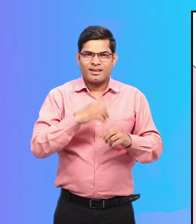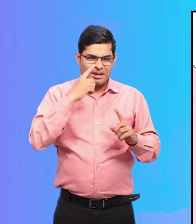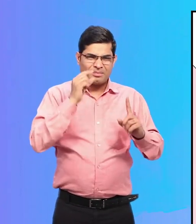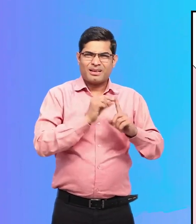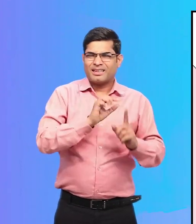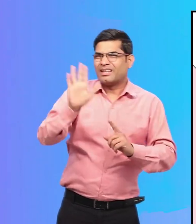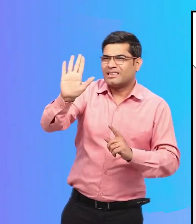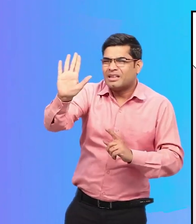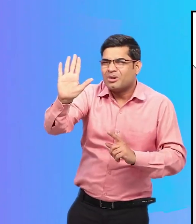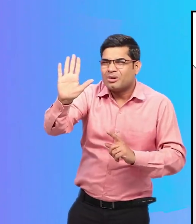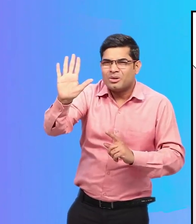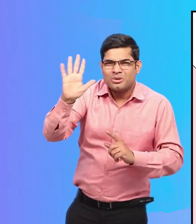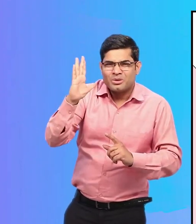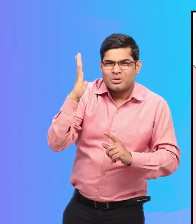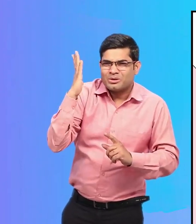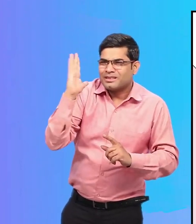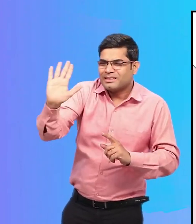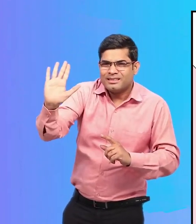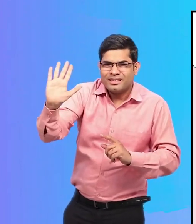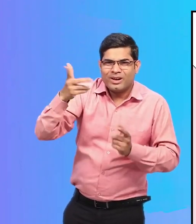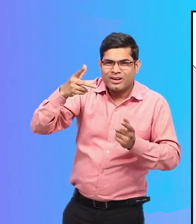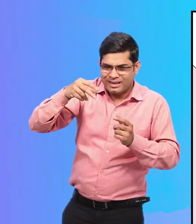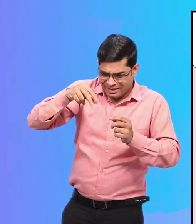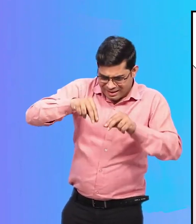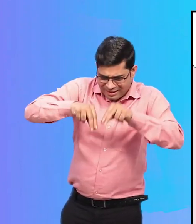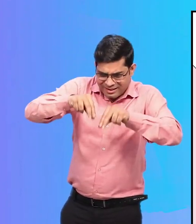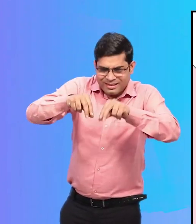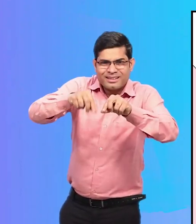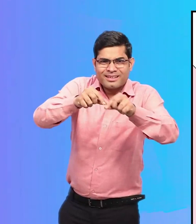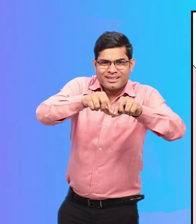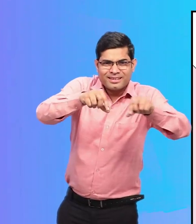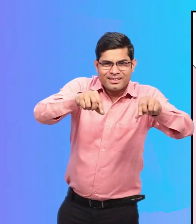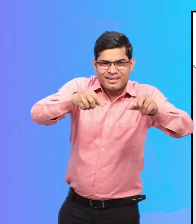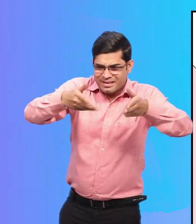Priya quickly asks, Wait, tact what path?